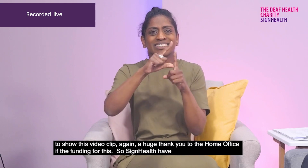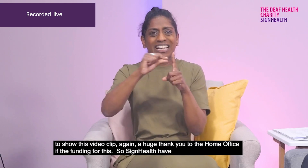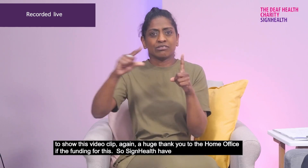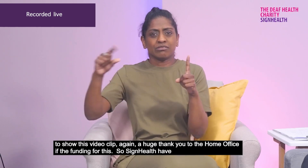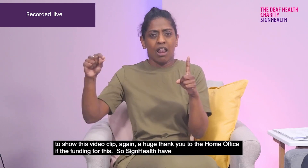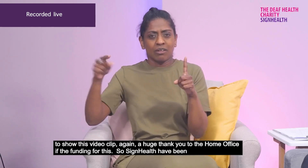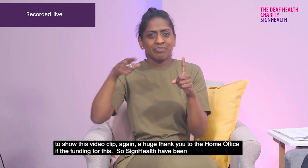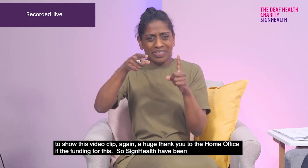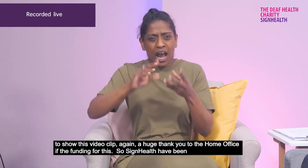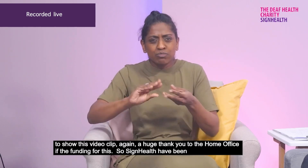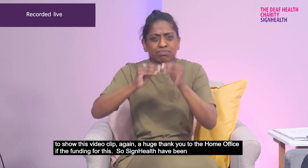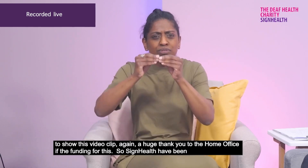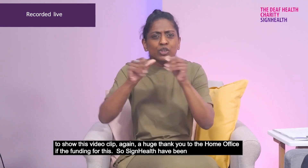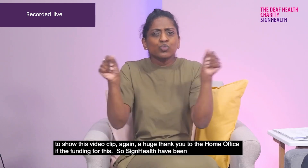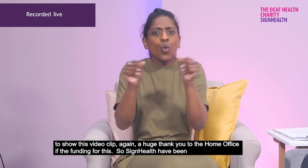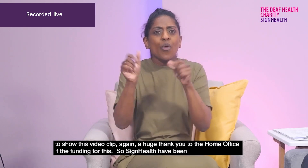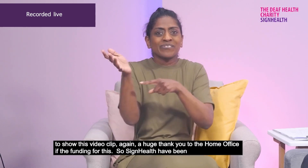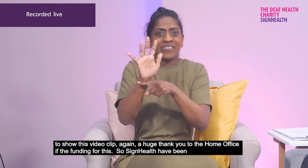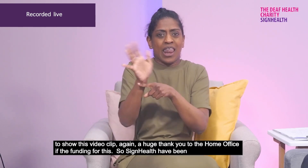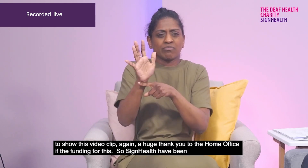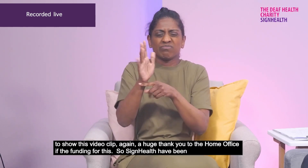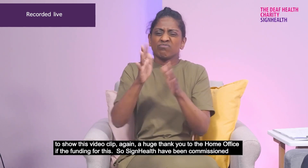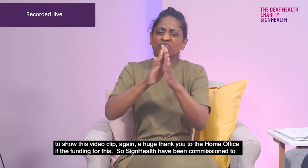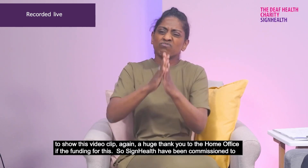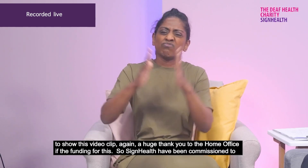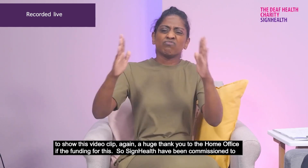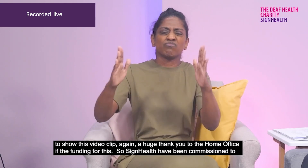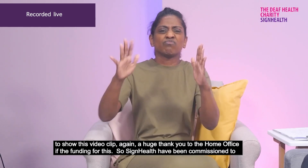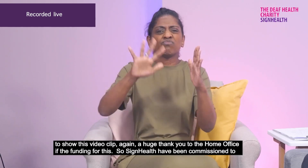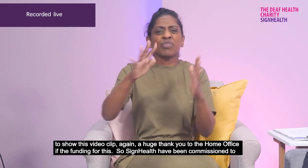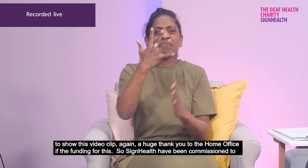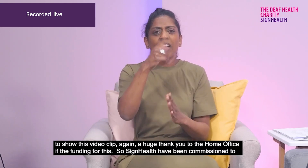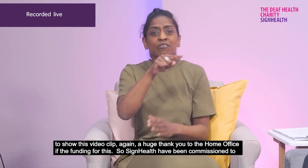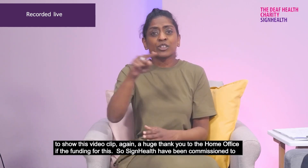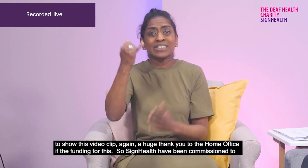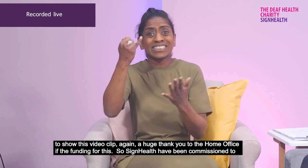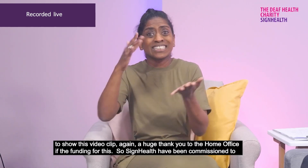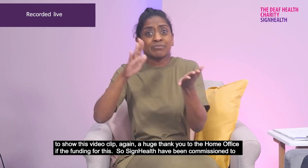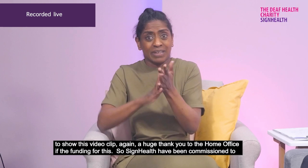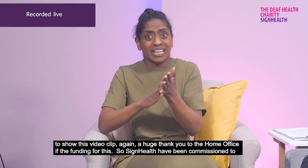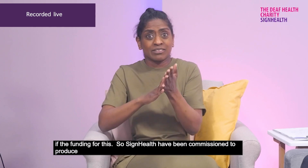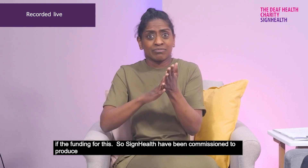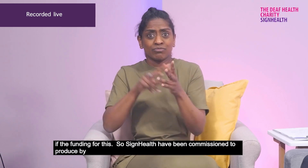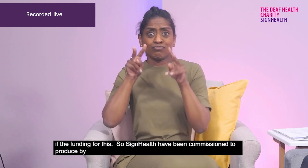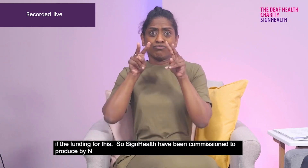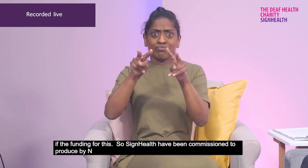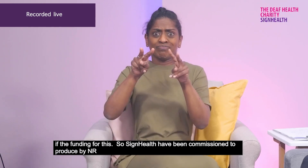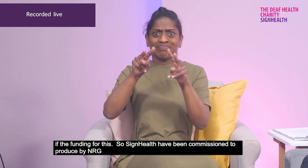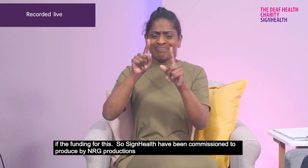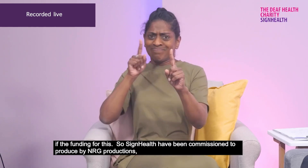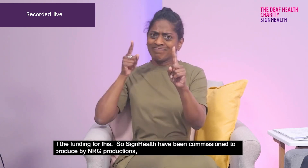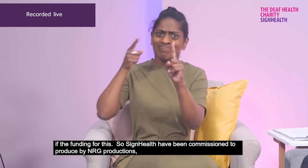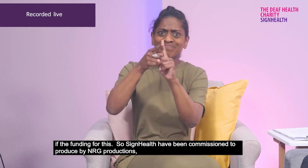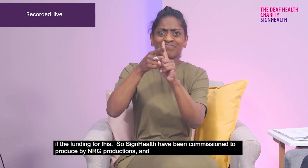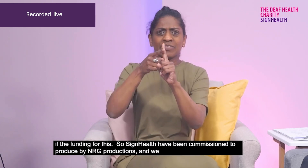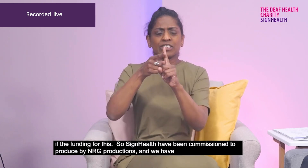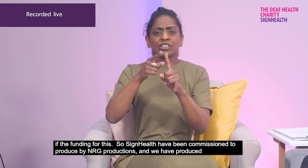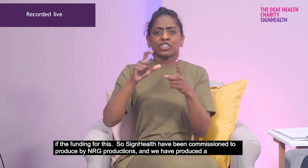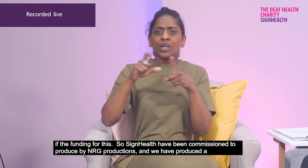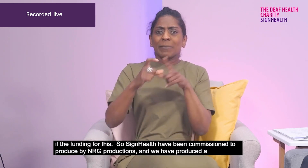So SignHealth have been commissioned to produce by NRG Productions, and we've